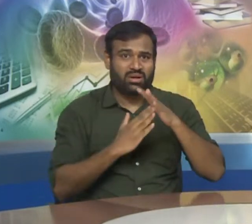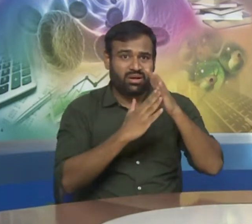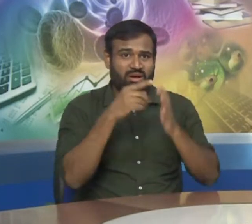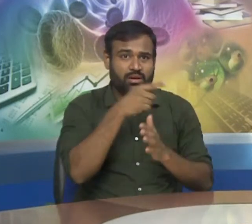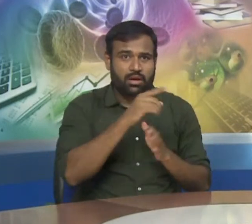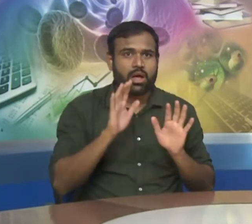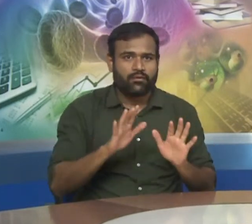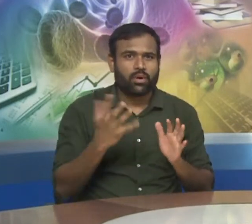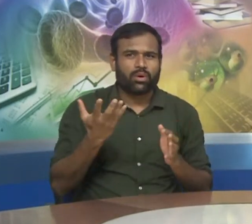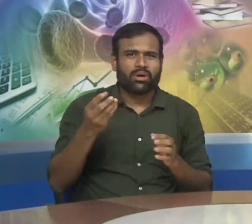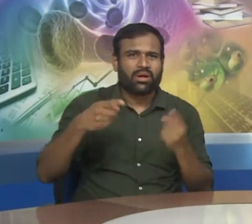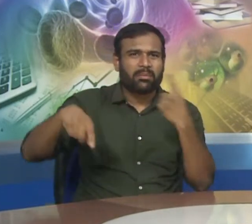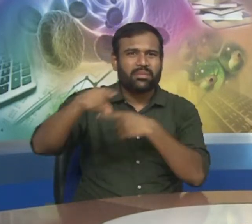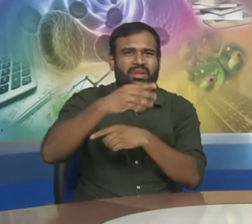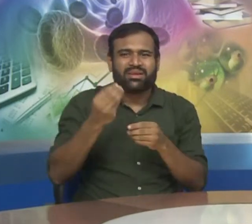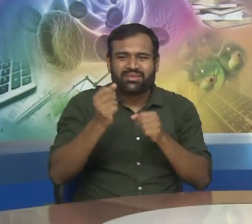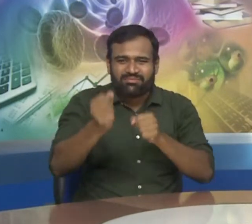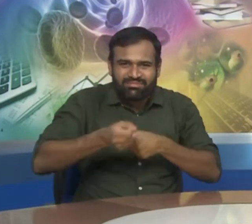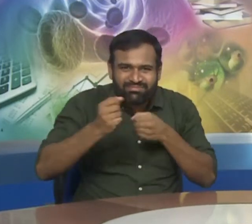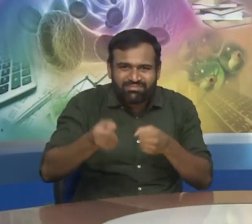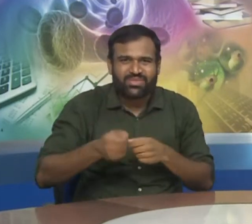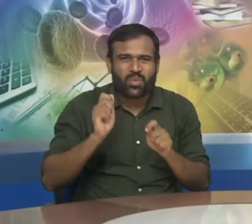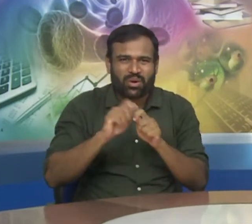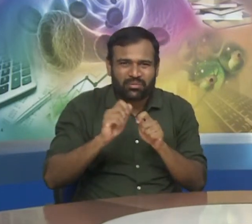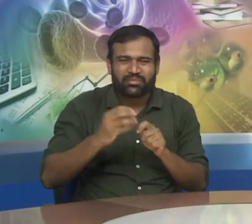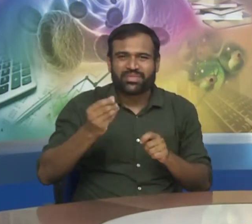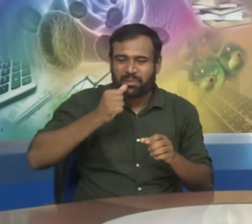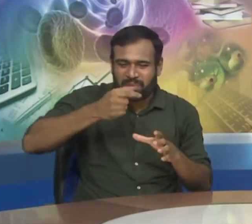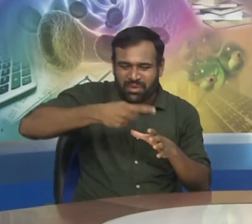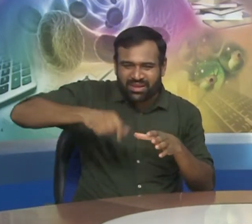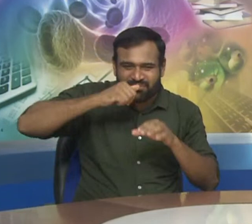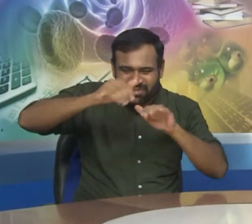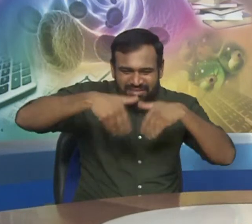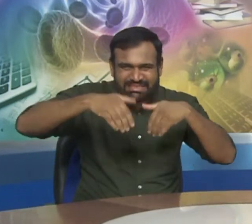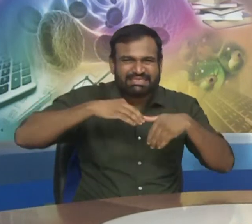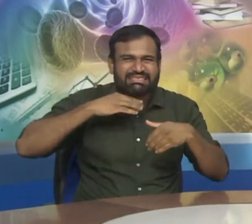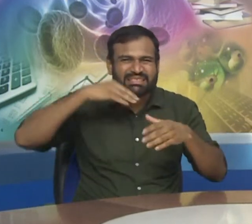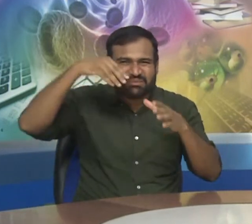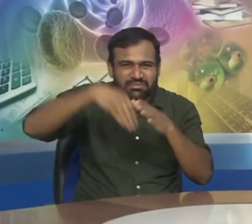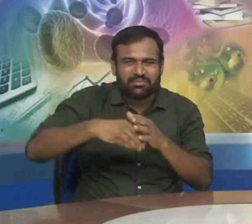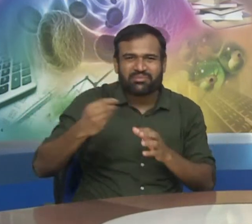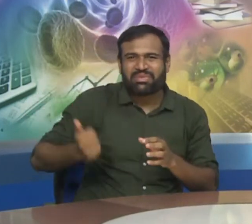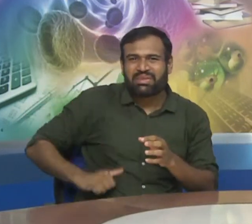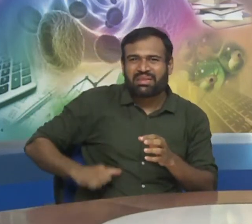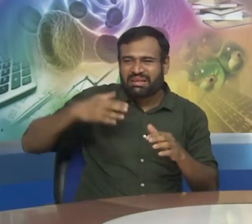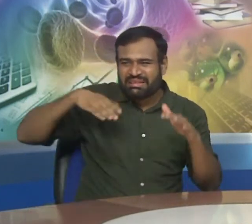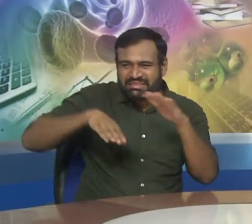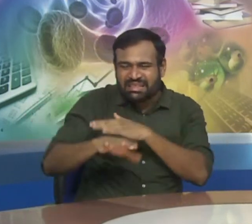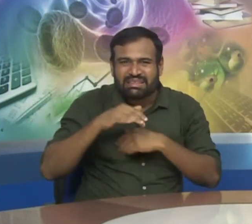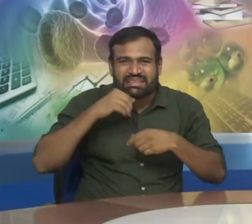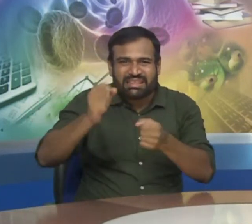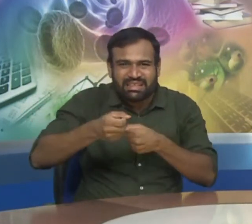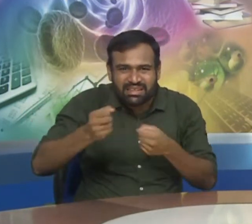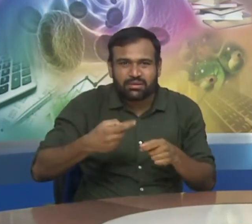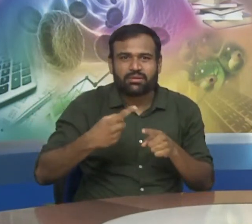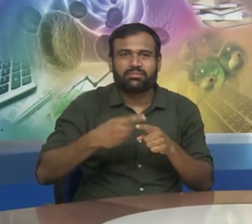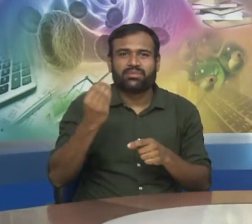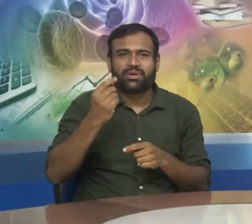The Supreme Court has also taken up steps to free bonded laborers, tribals, slum